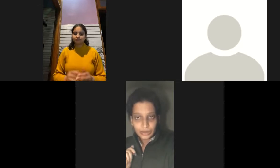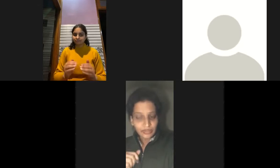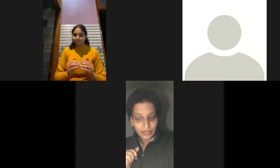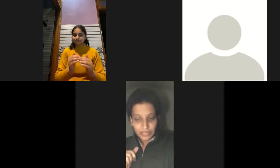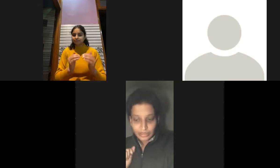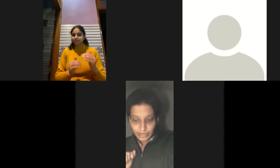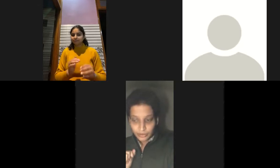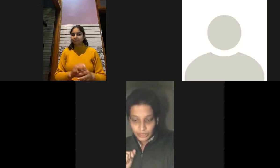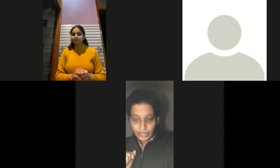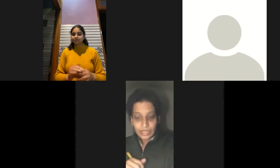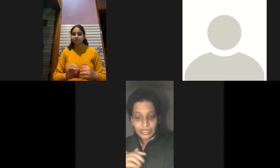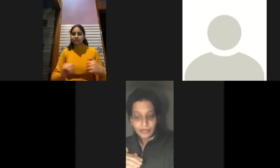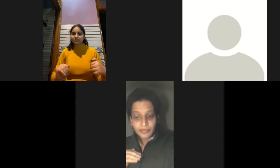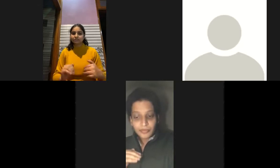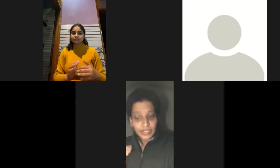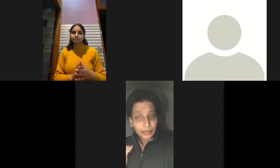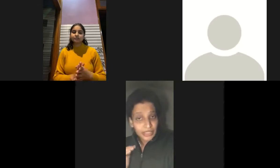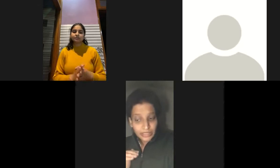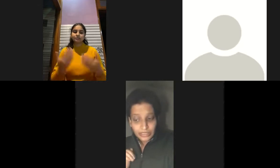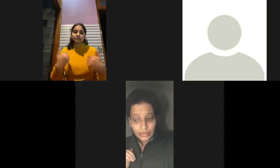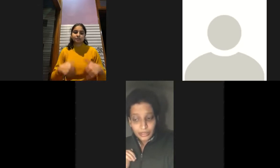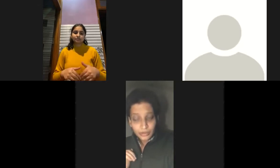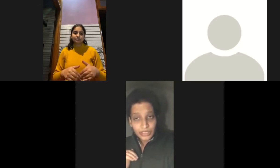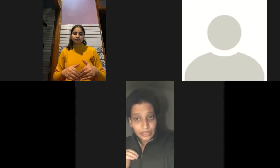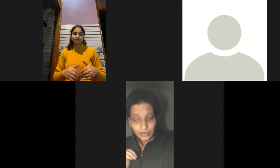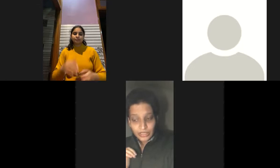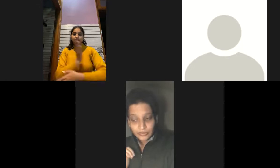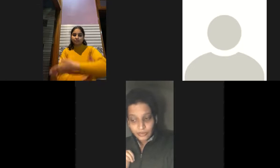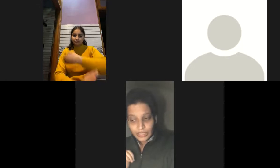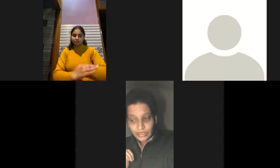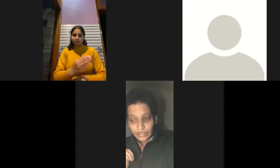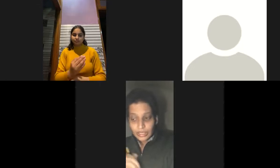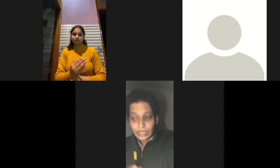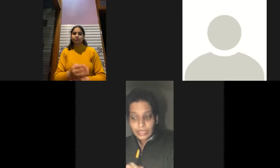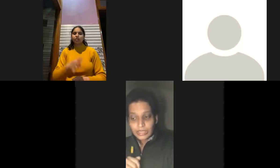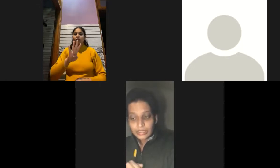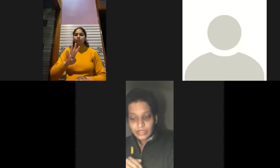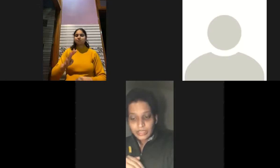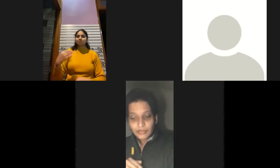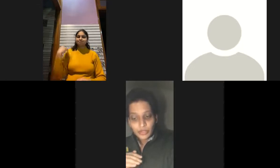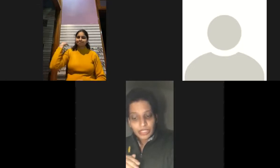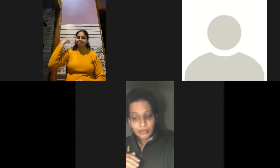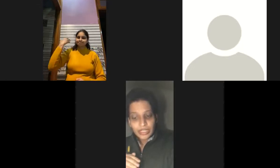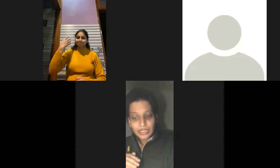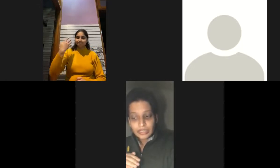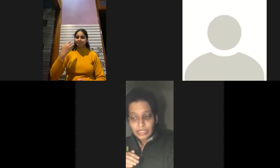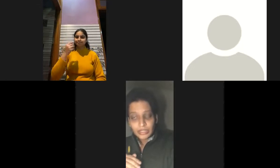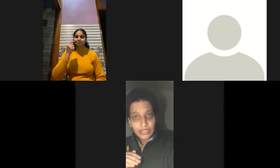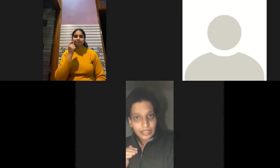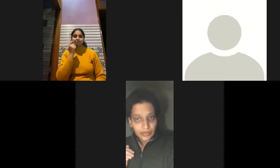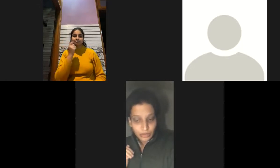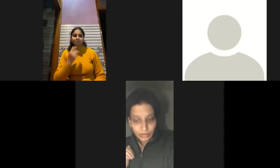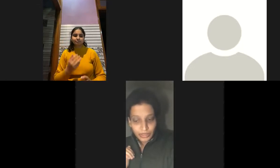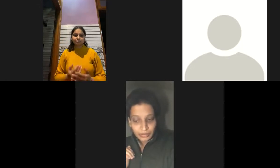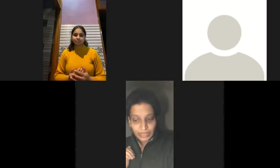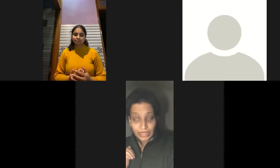physical attributes. They weren't mentally disabled due to the sins of their forefathers. Neither were they visually impaired, neither did